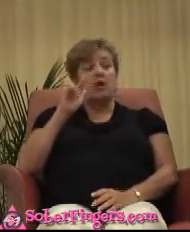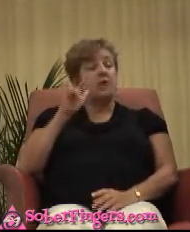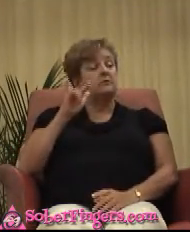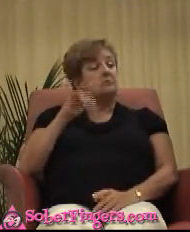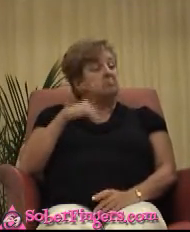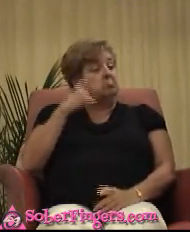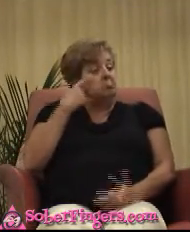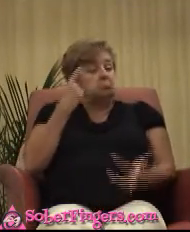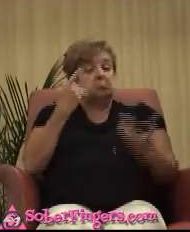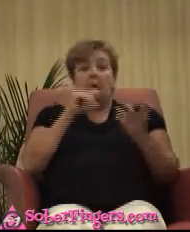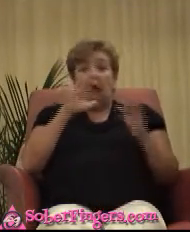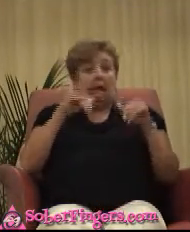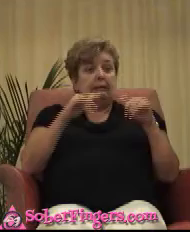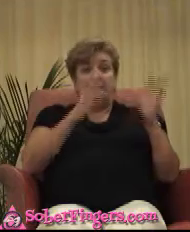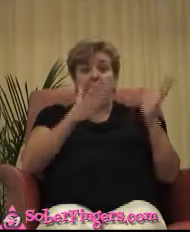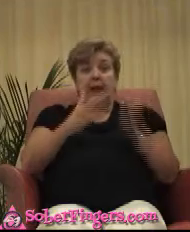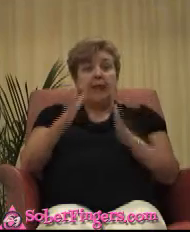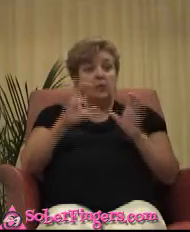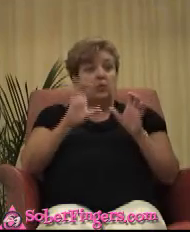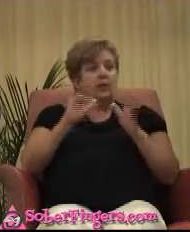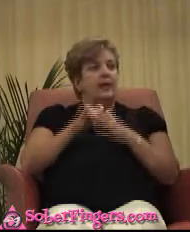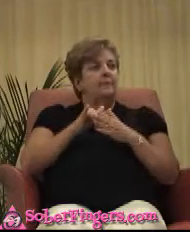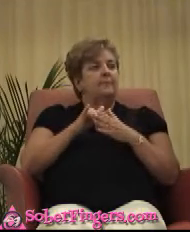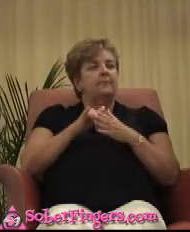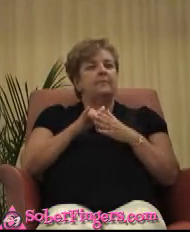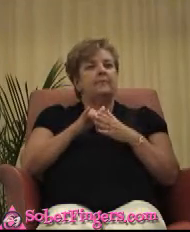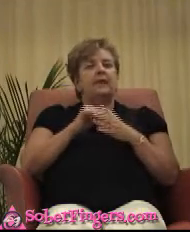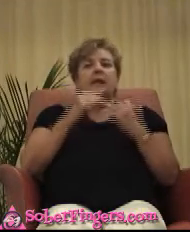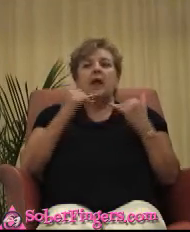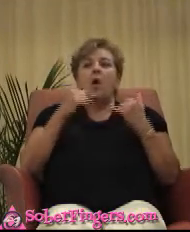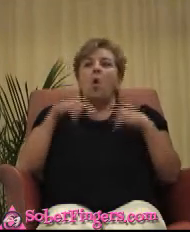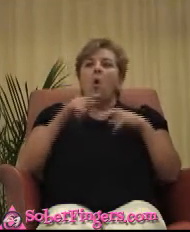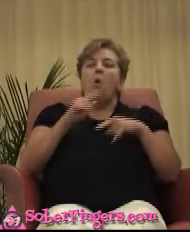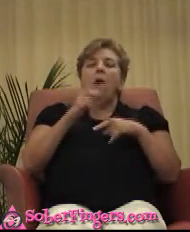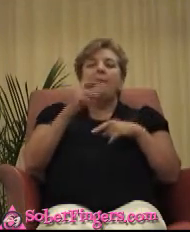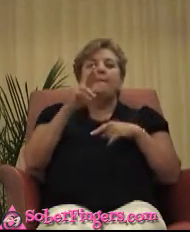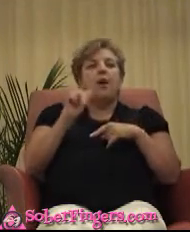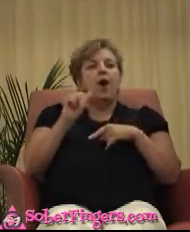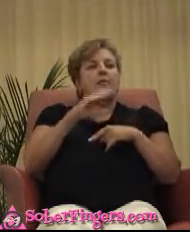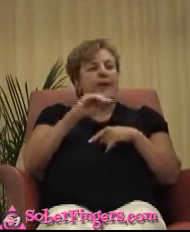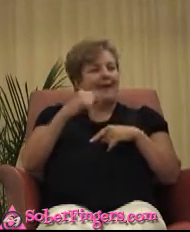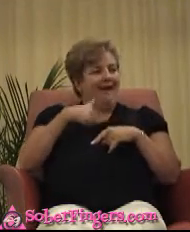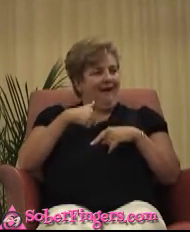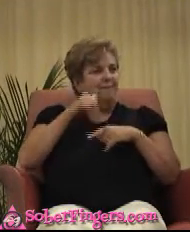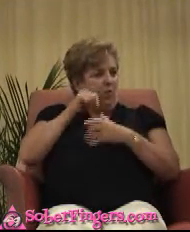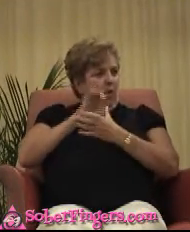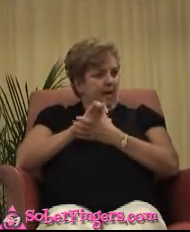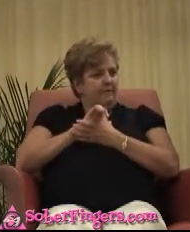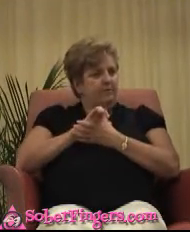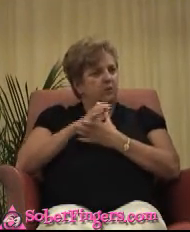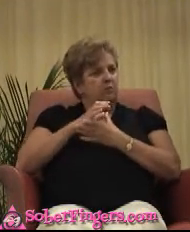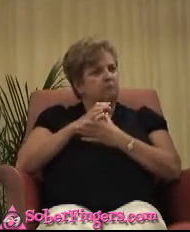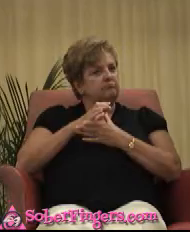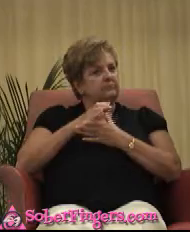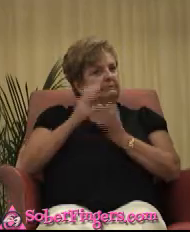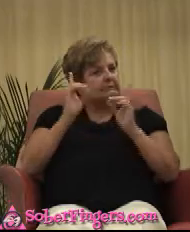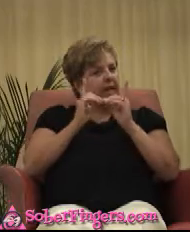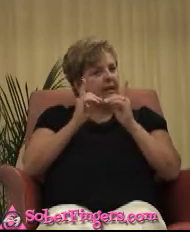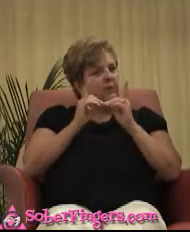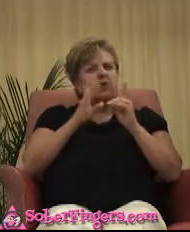and I had talked about adopting a little child even when we were dating. And I said, let's either do it or let's not do it. One of the things that